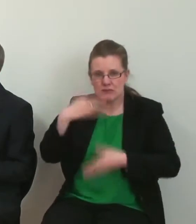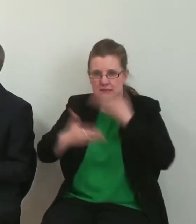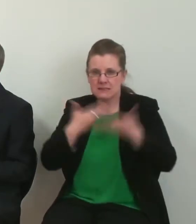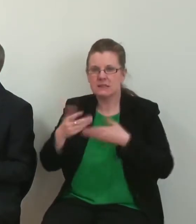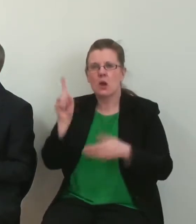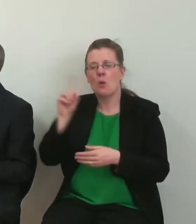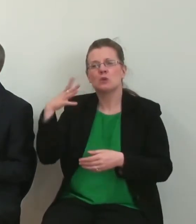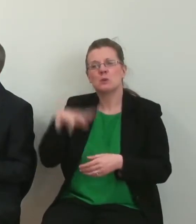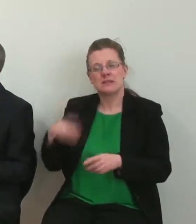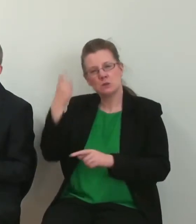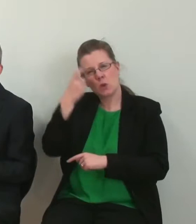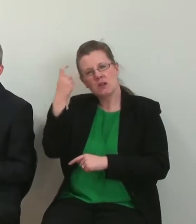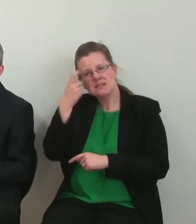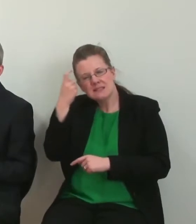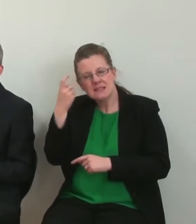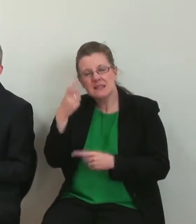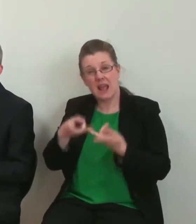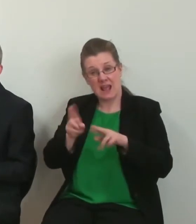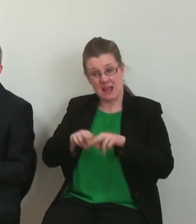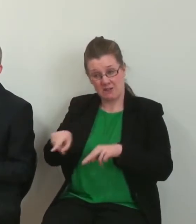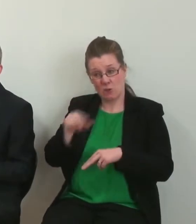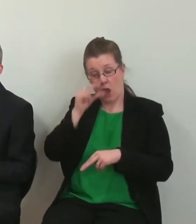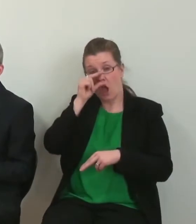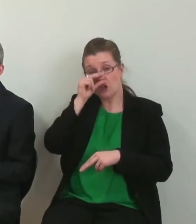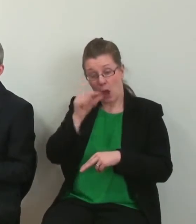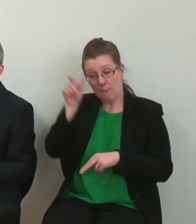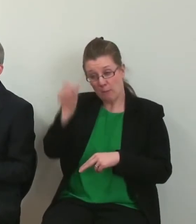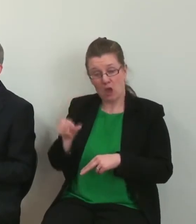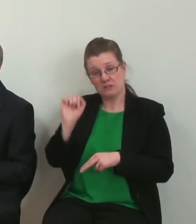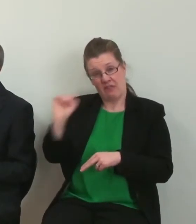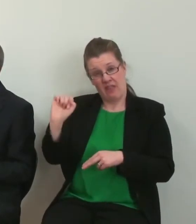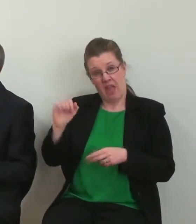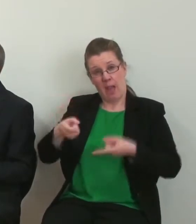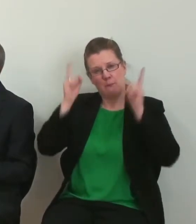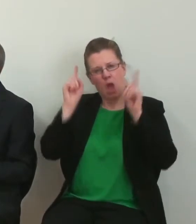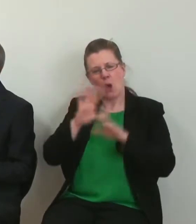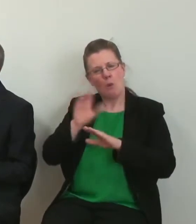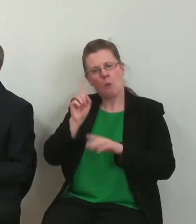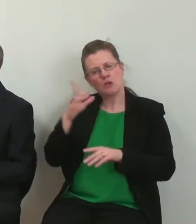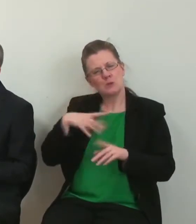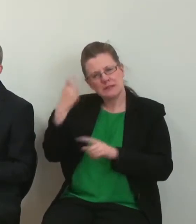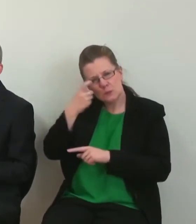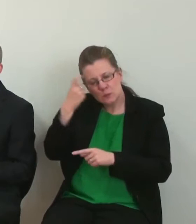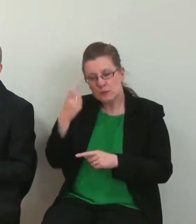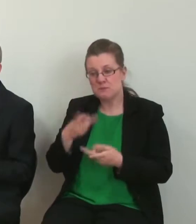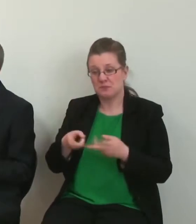would you need to consider if you were this young person's employer? Okay. That's the first.